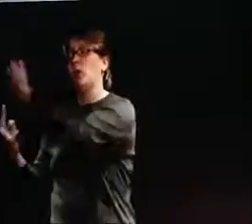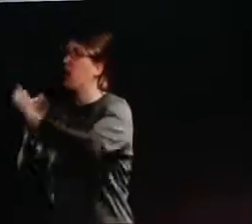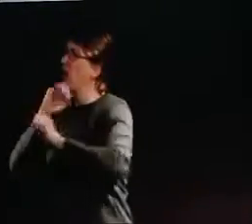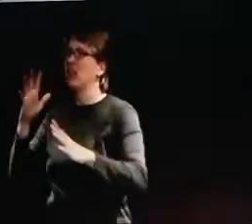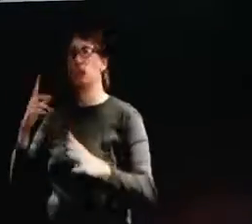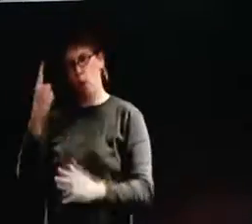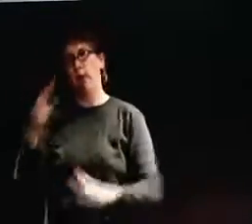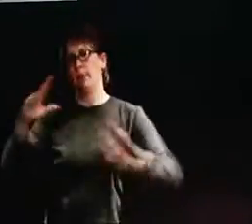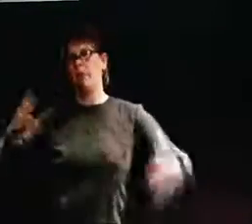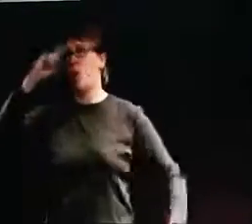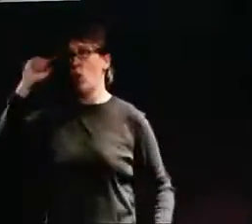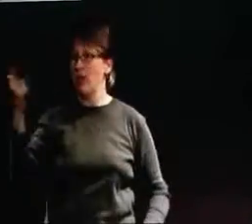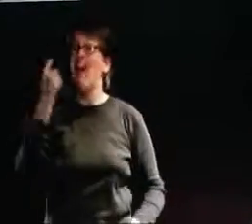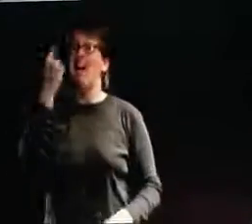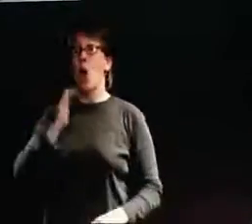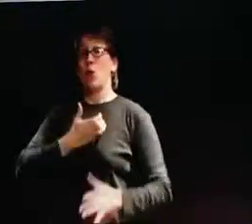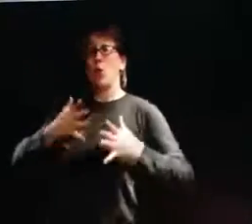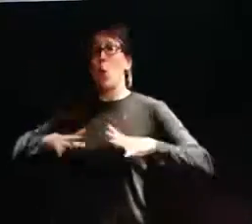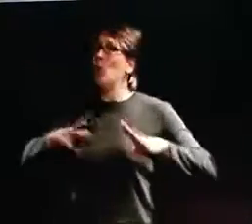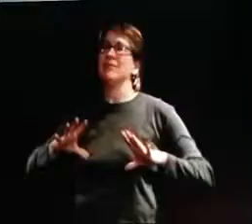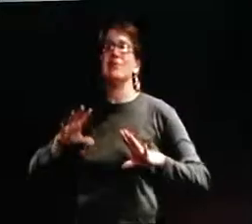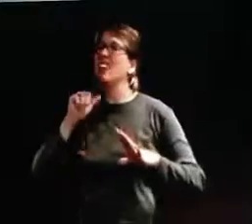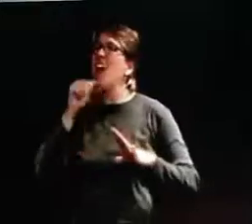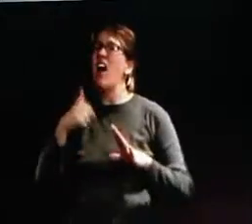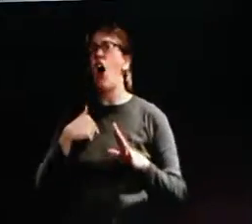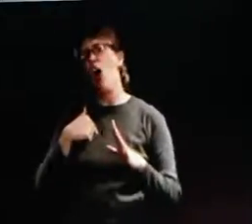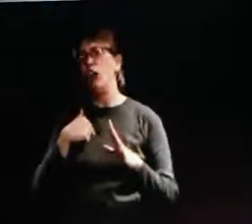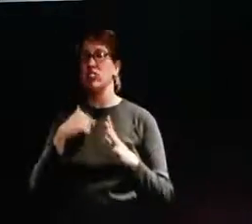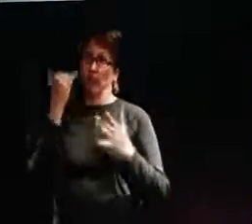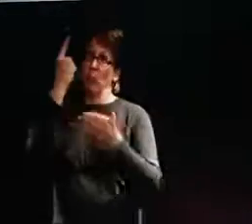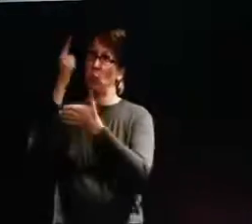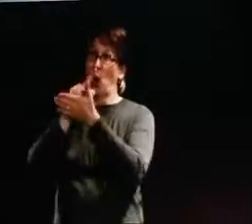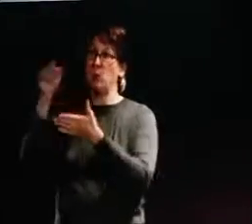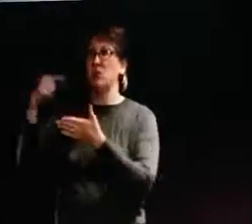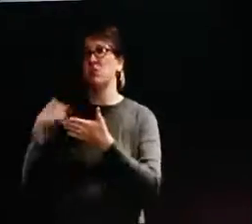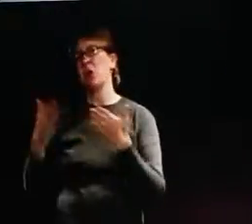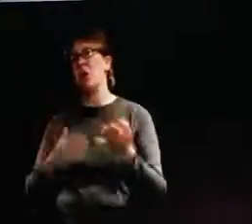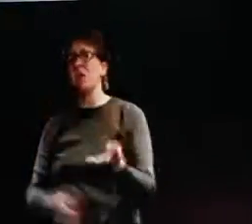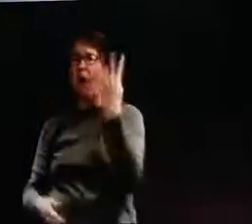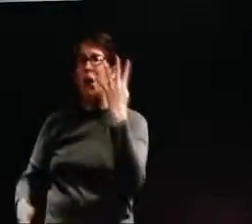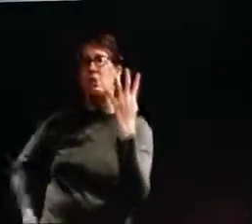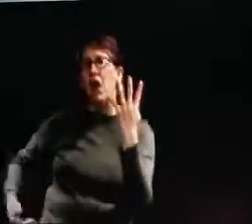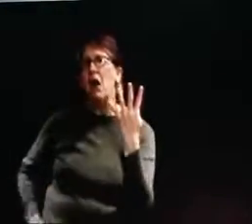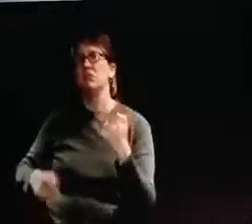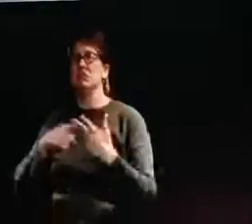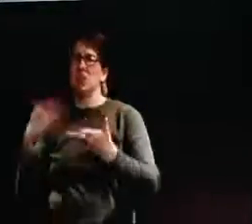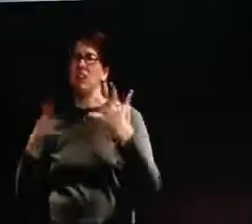pack all of our clothes into this one rubber pack. We try to pack as lightly